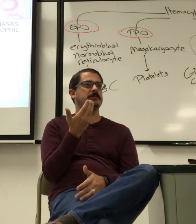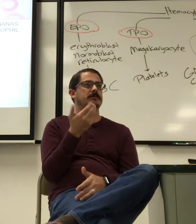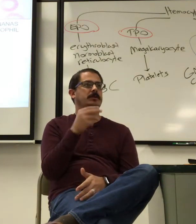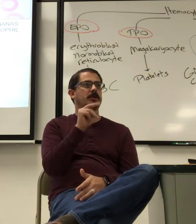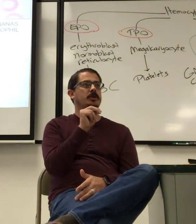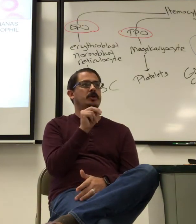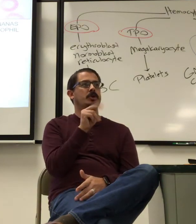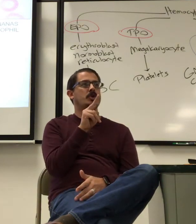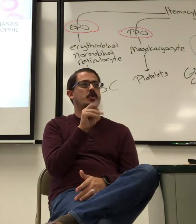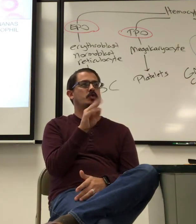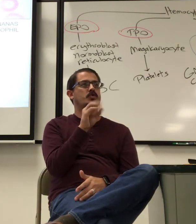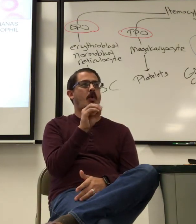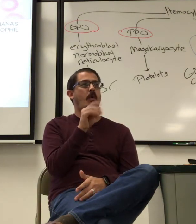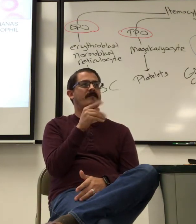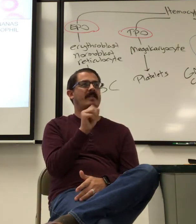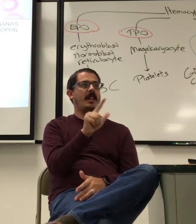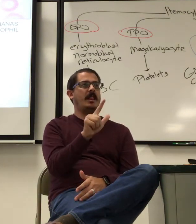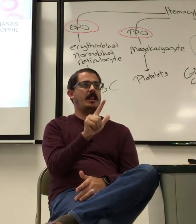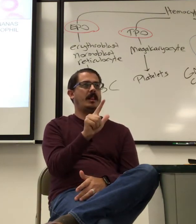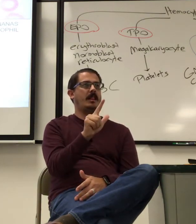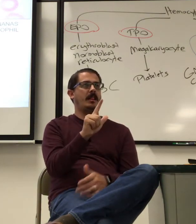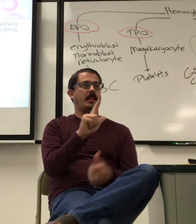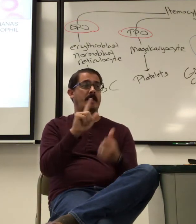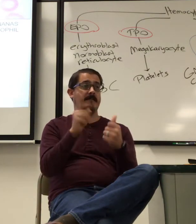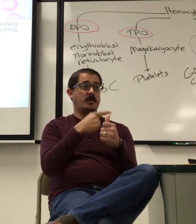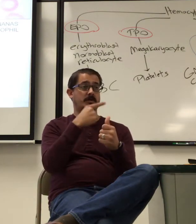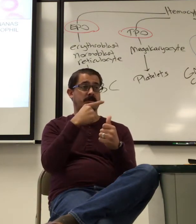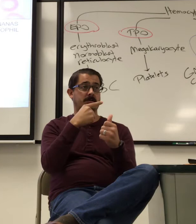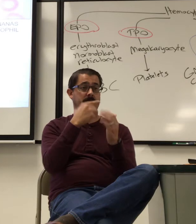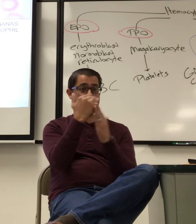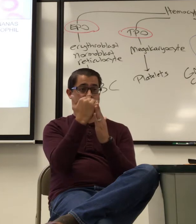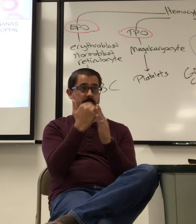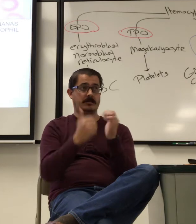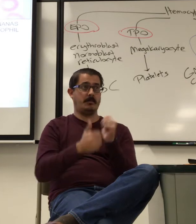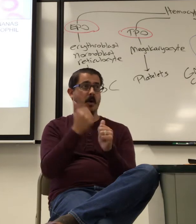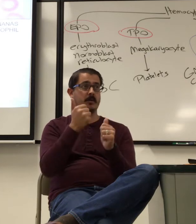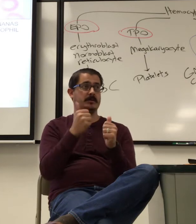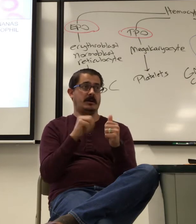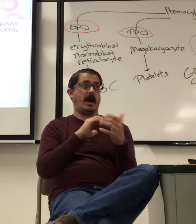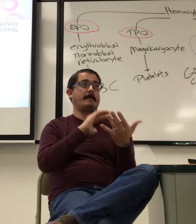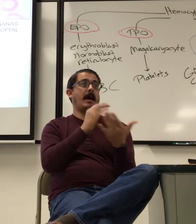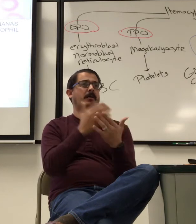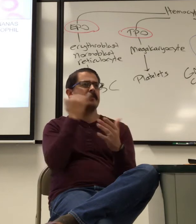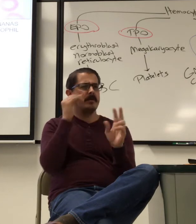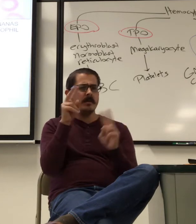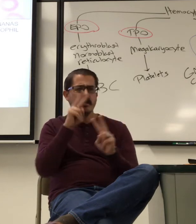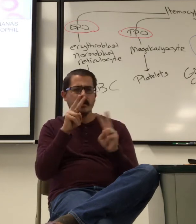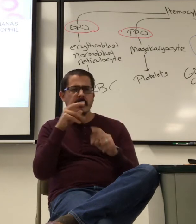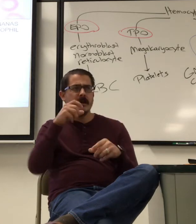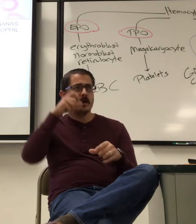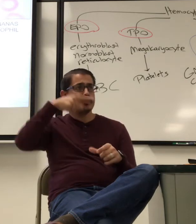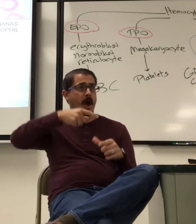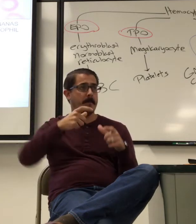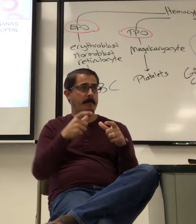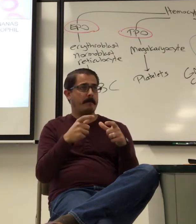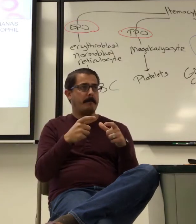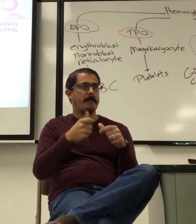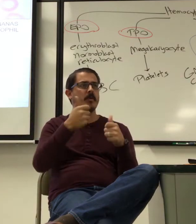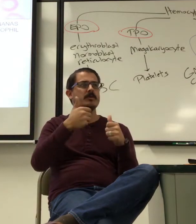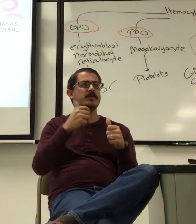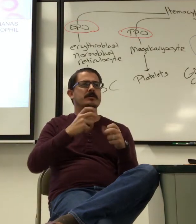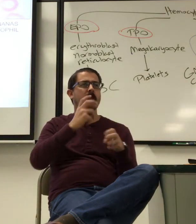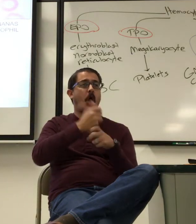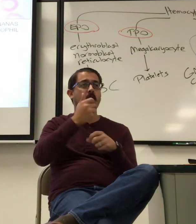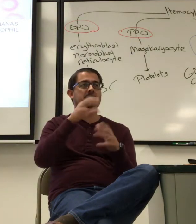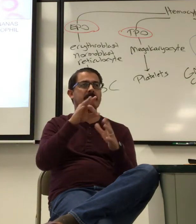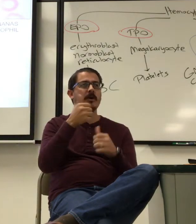Neutrophils. First listed, the most prevalent. So if you're looking for these cells on a drop of blood, which one's going to be the hardest to